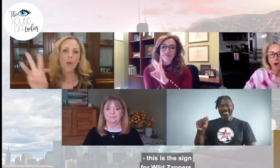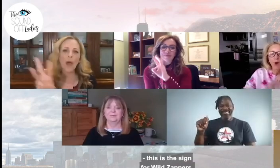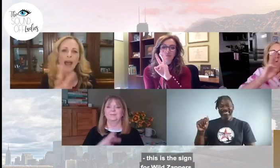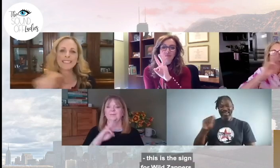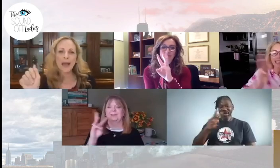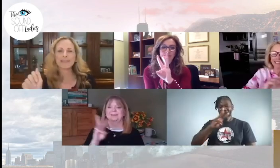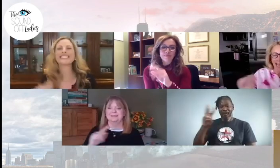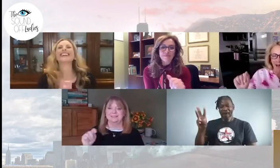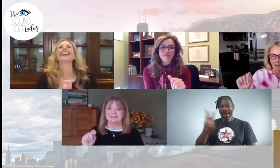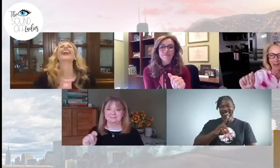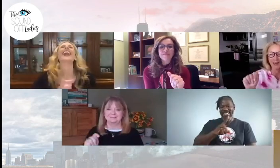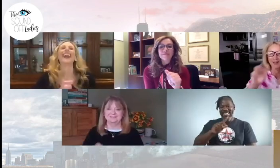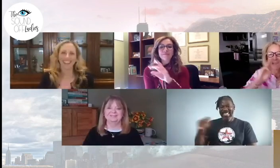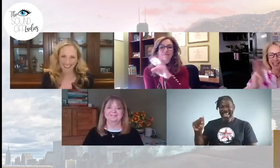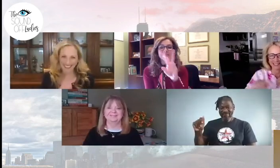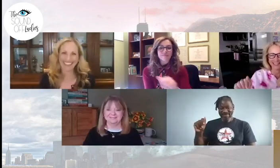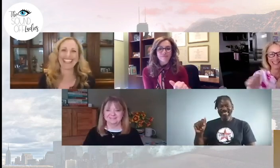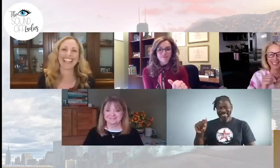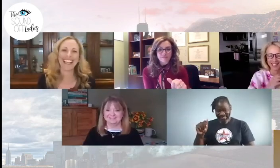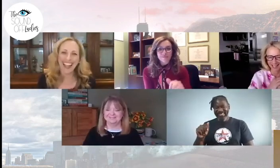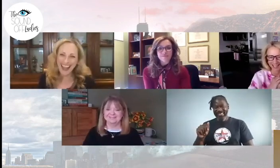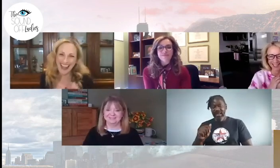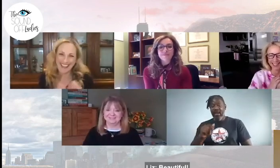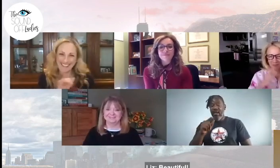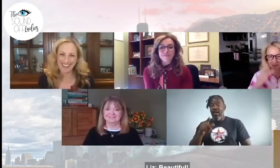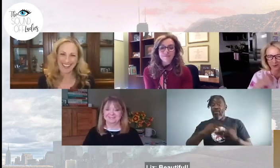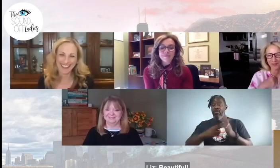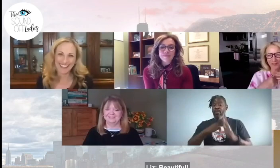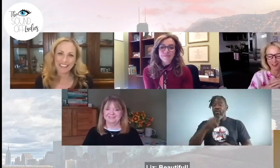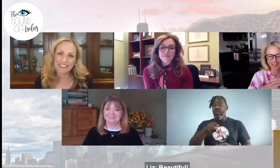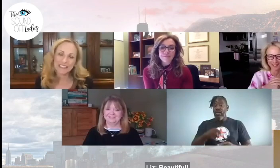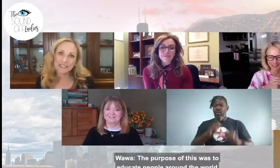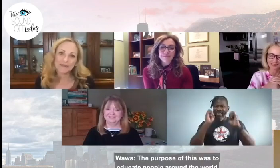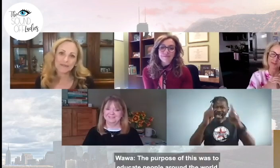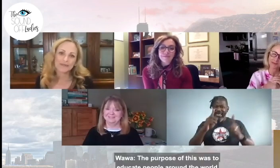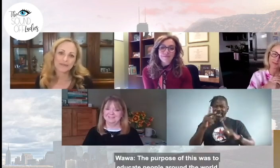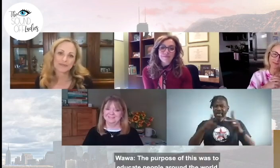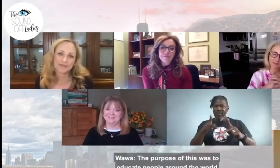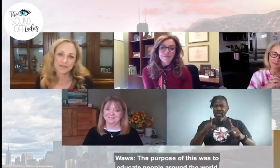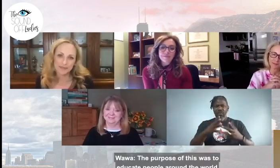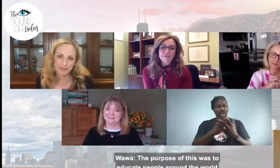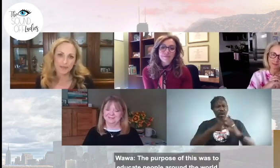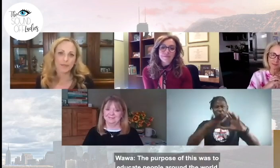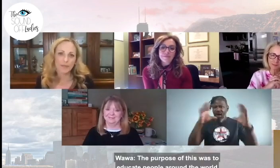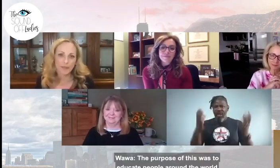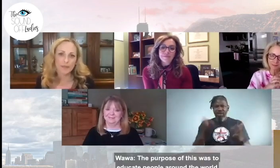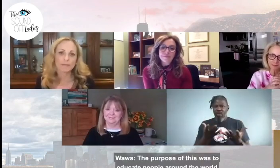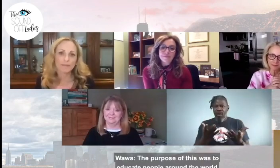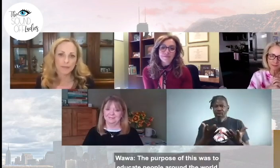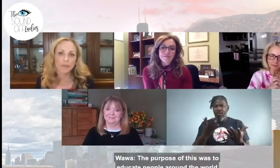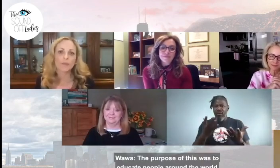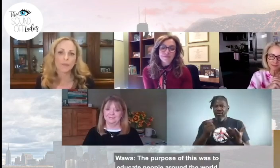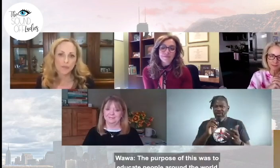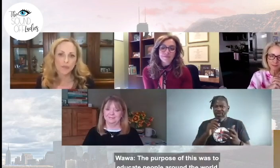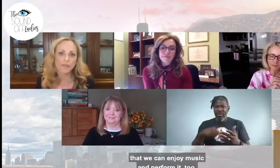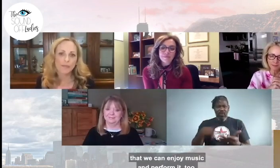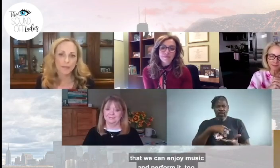is the sign, Wild Zappers, okay, was to educate people all around the world